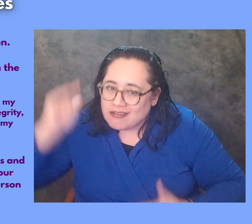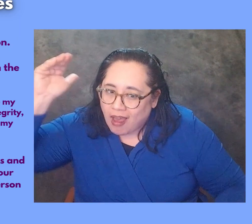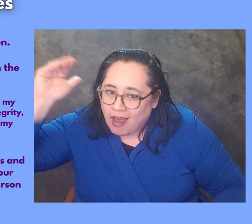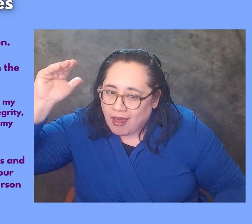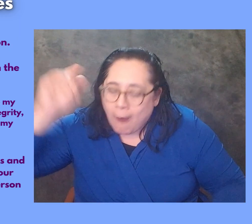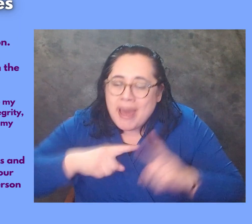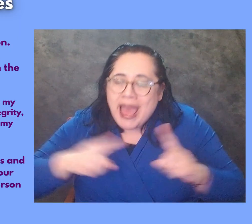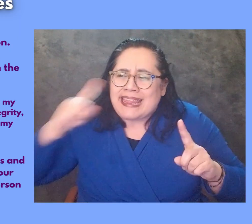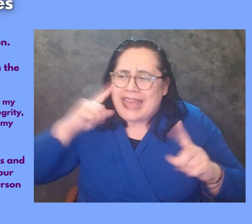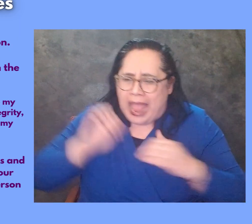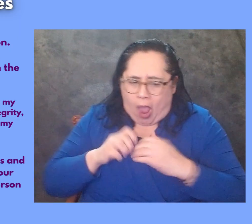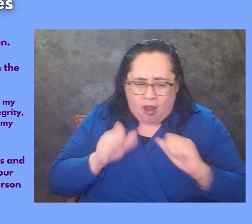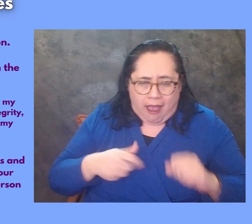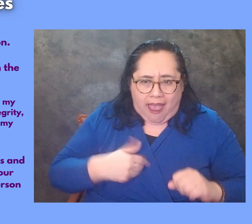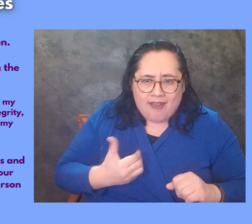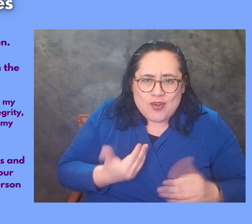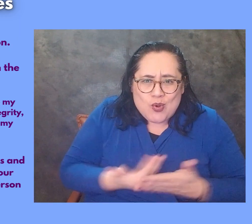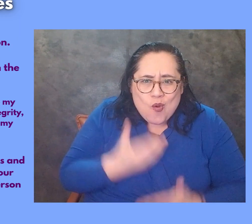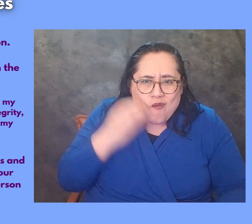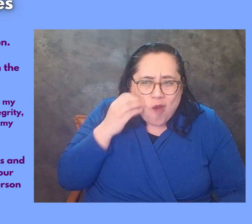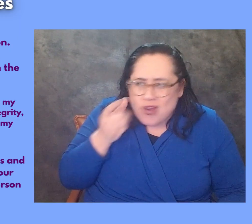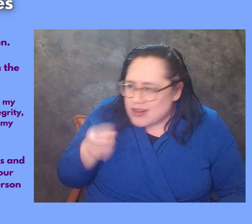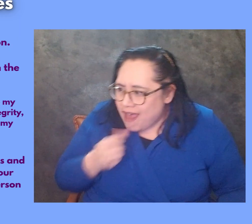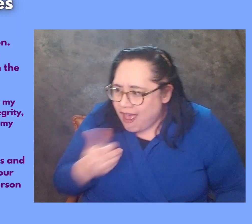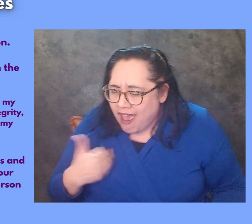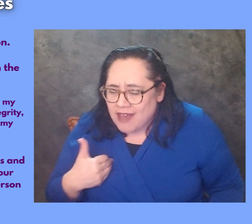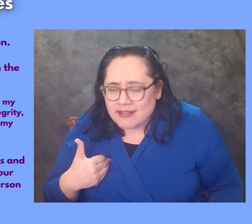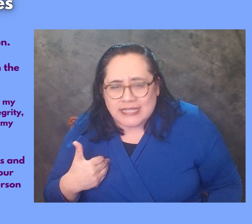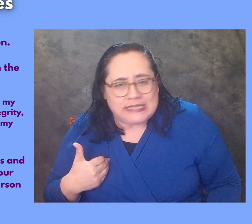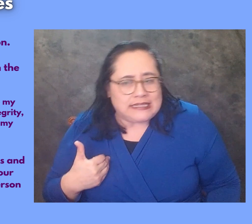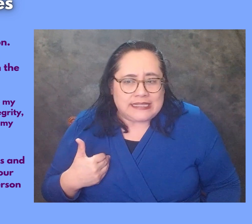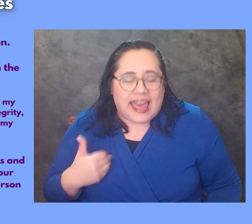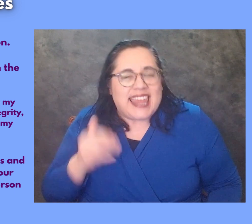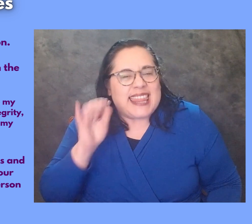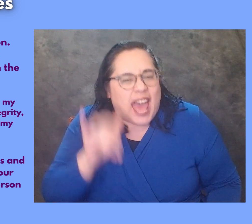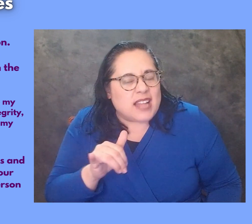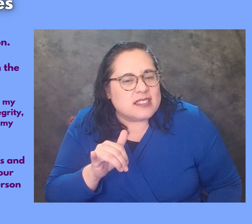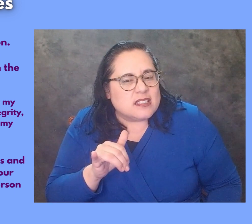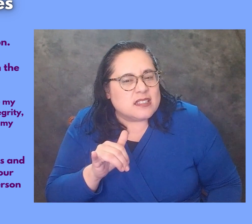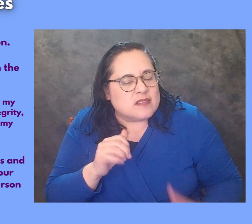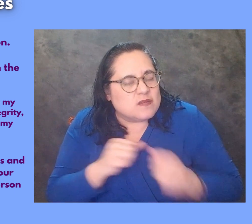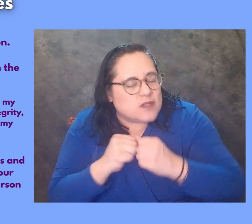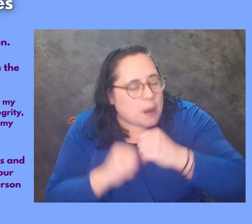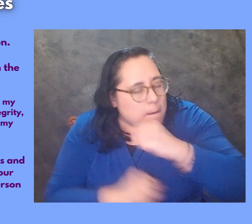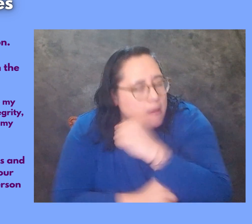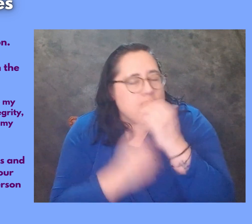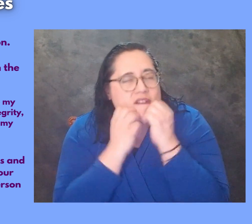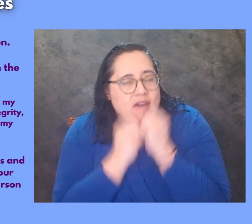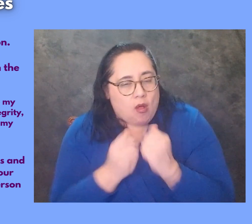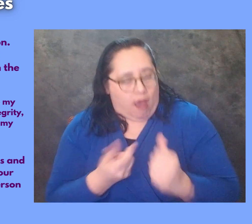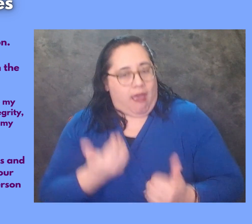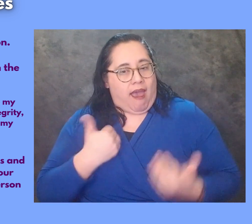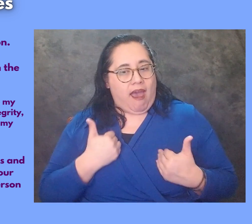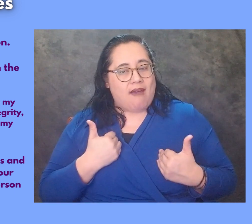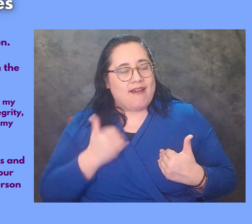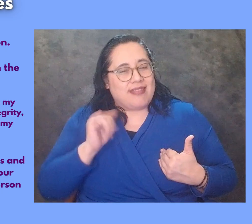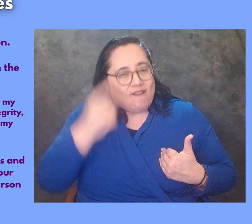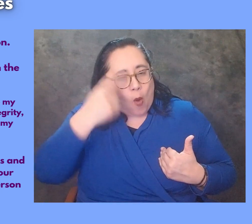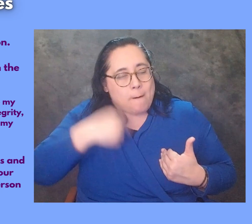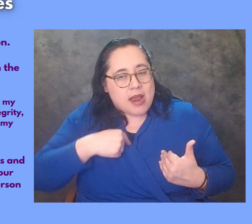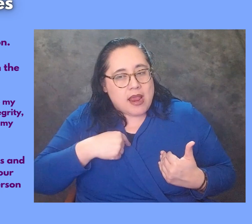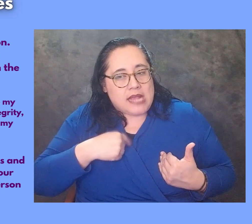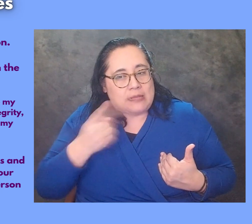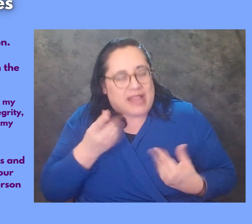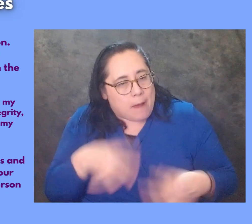daughter's an adult now, but I think, how can I have a new phone and she doesn't have one? That's kind of a foundational thing that I have